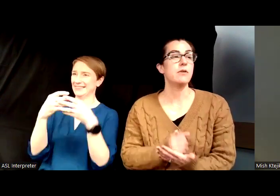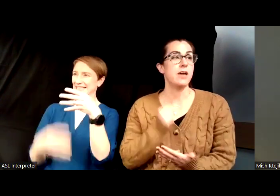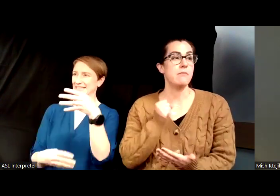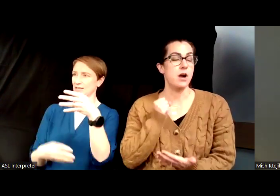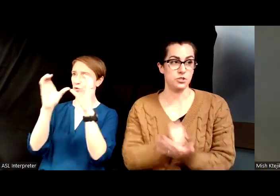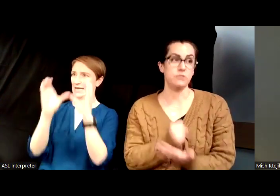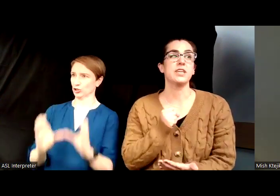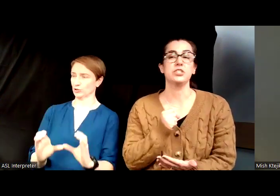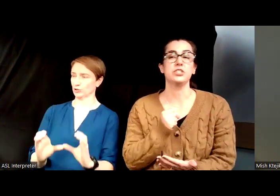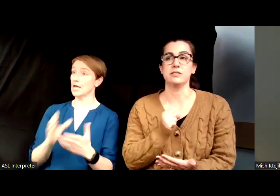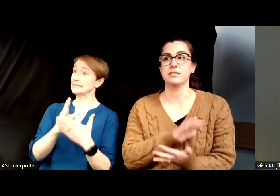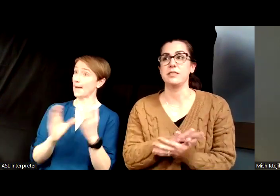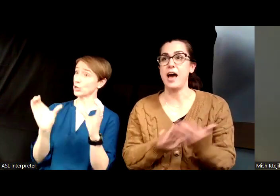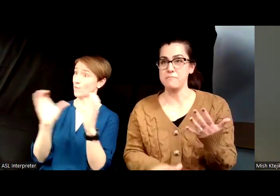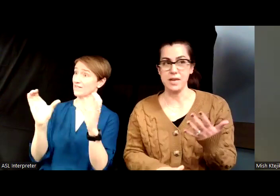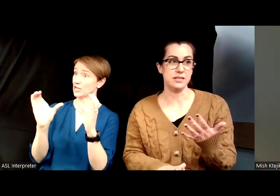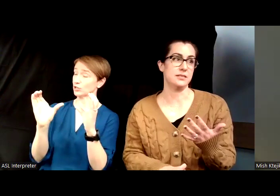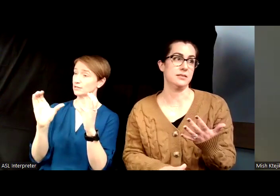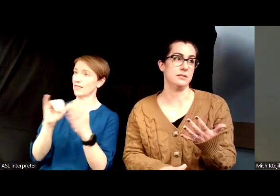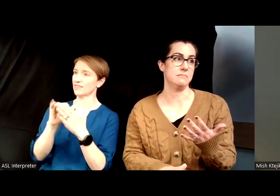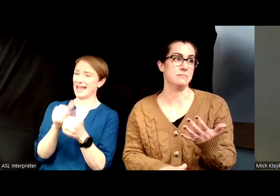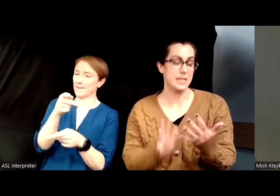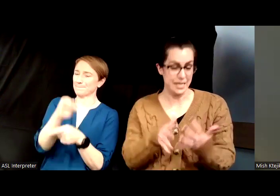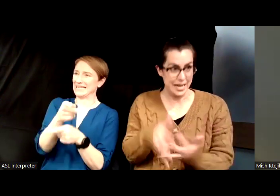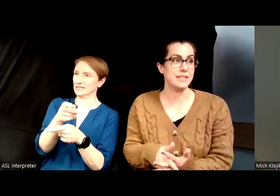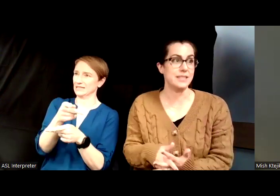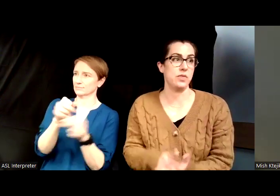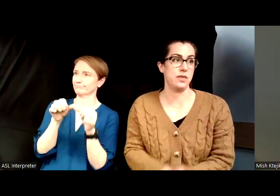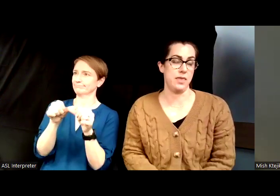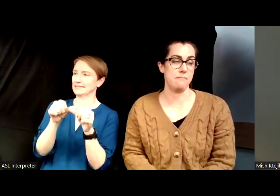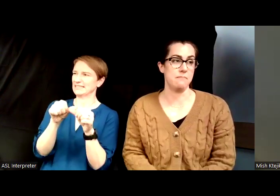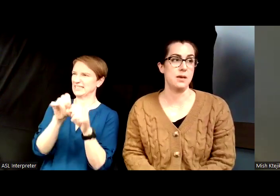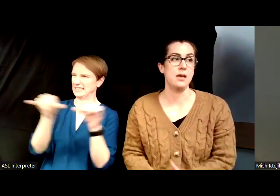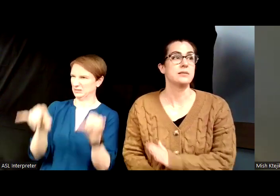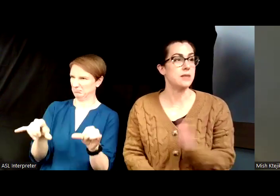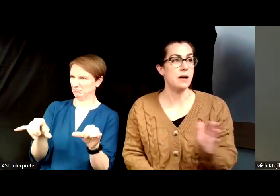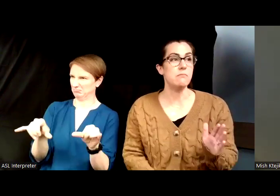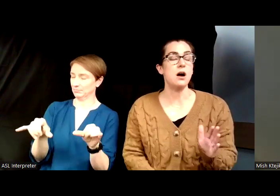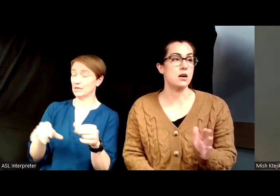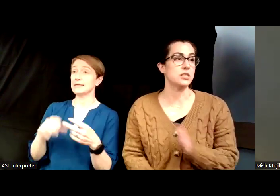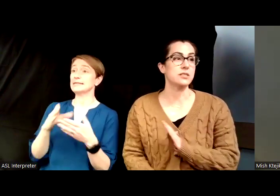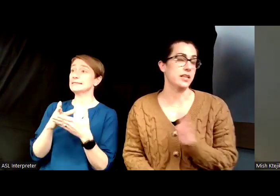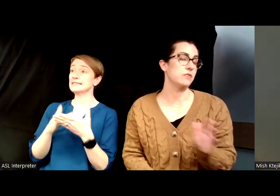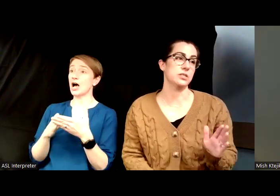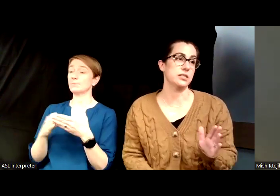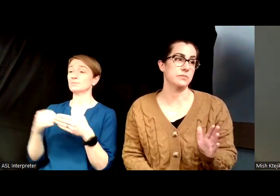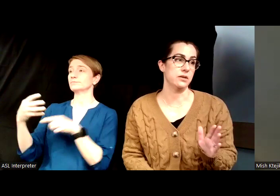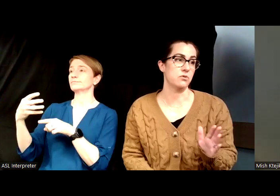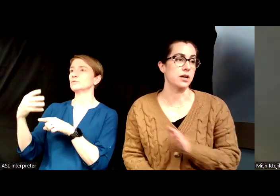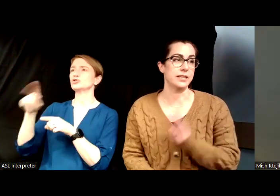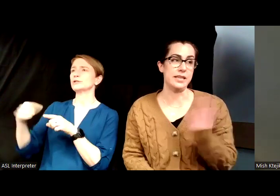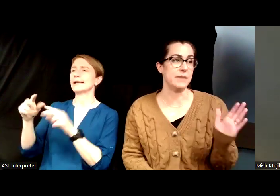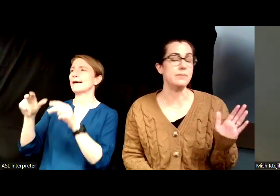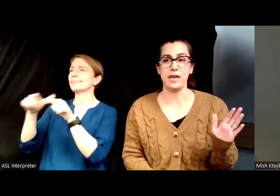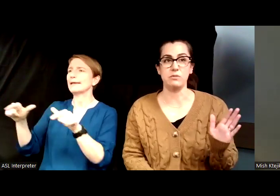of them are certifications that have a maintenance system enacted within them. Some are just a language assessment or